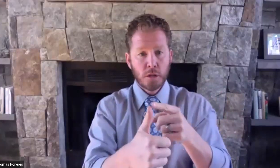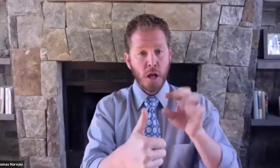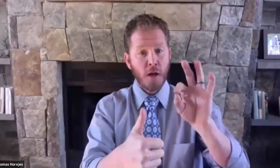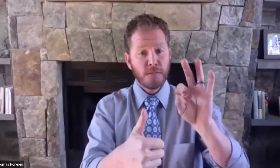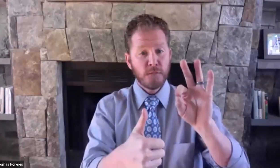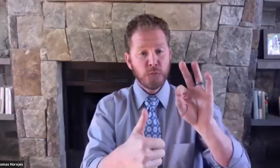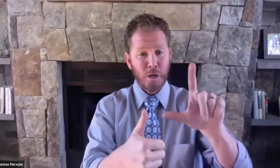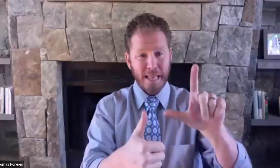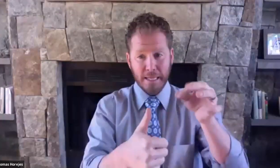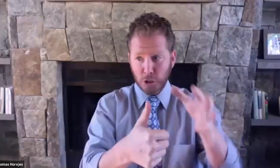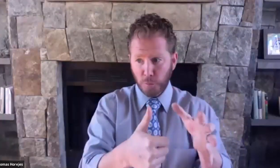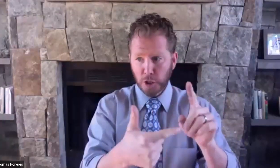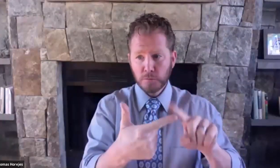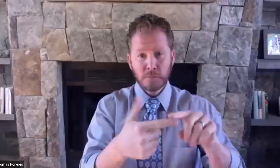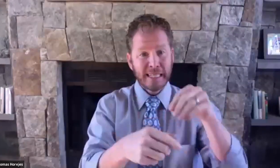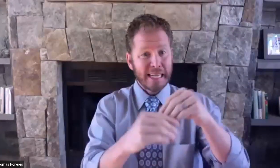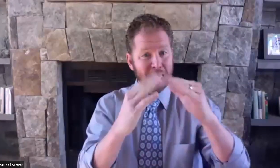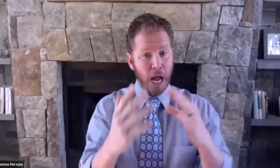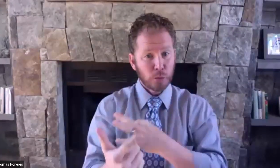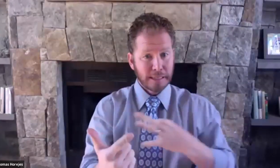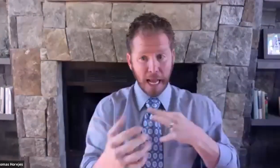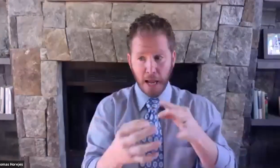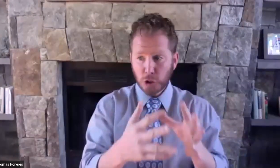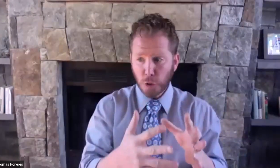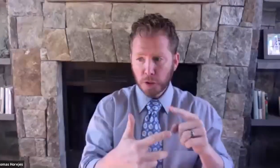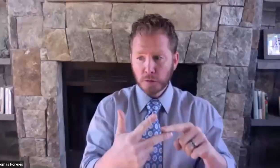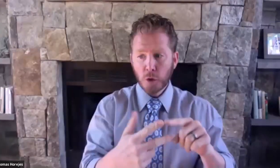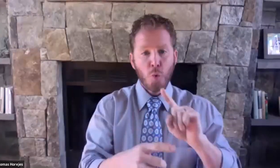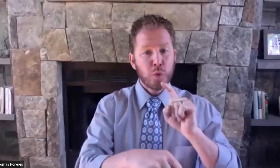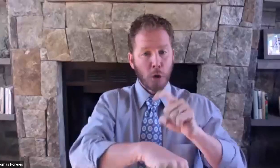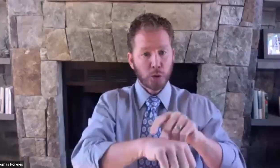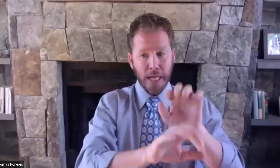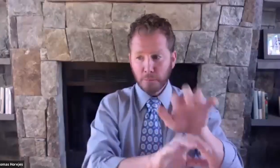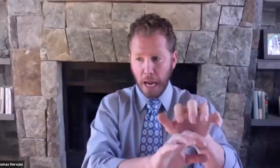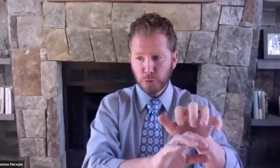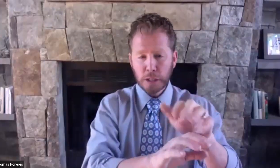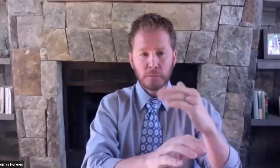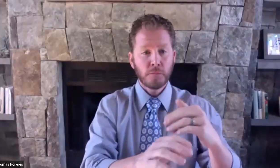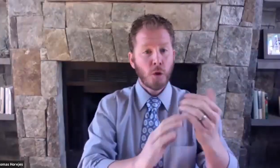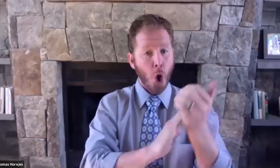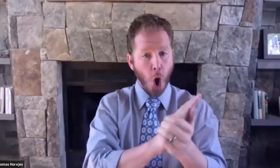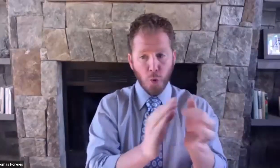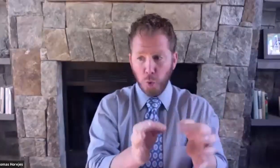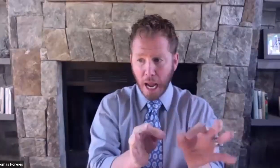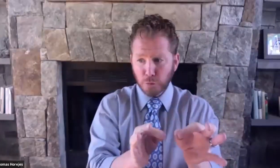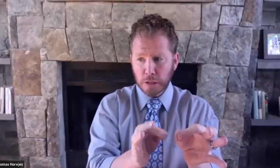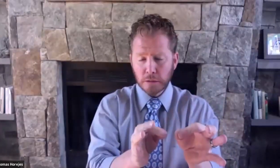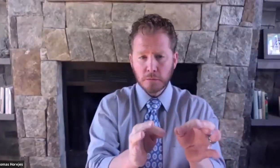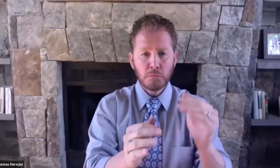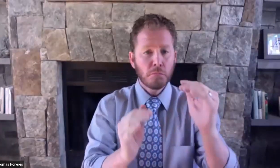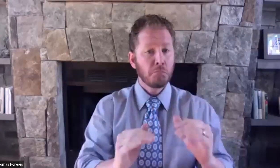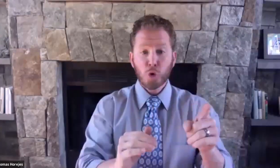which of the following do you use? Freelance interpreters, in-house staff interpreters, real-time